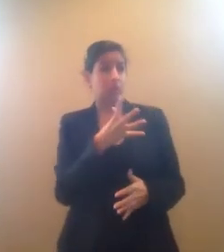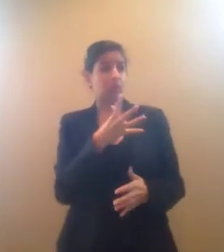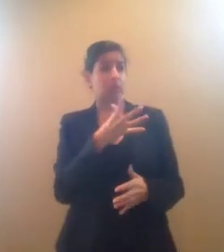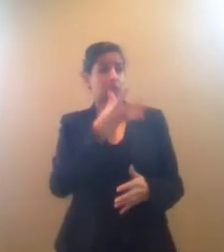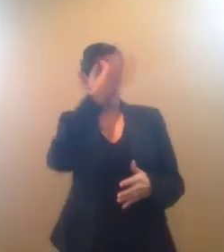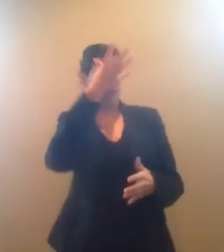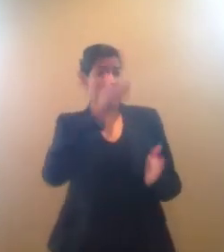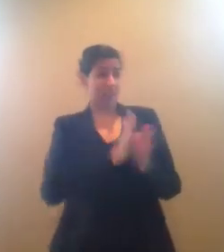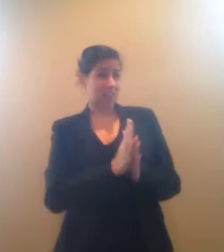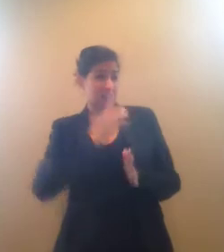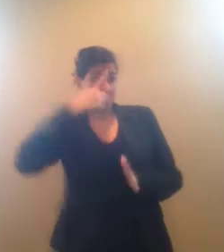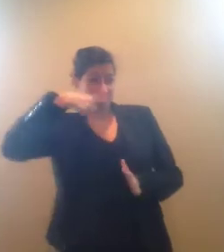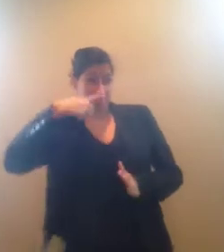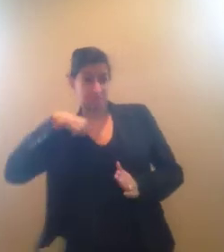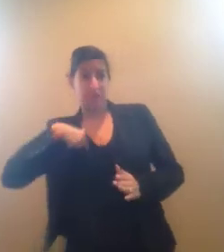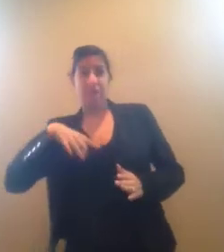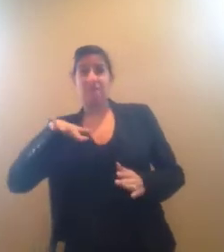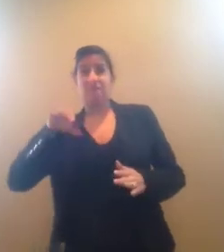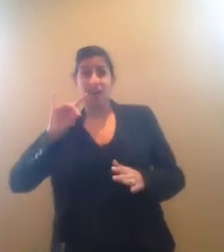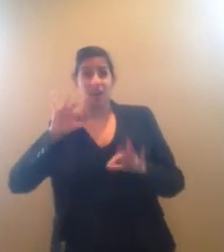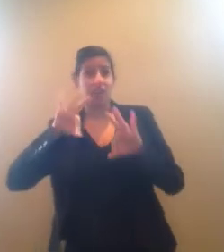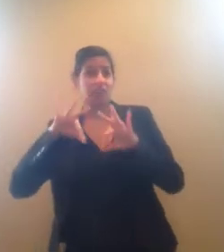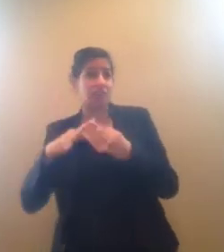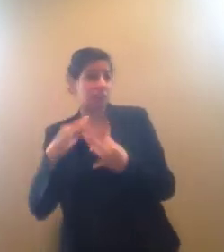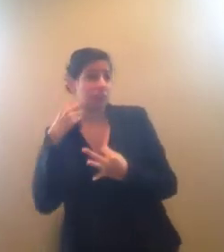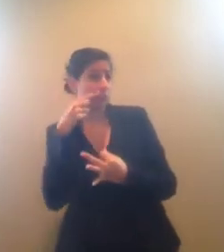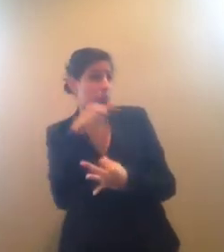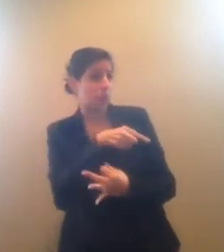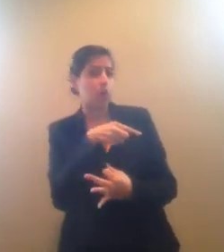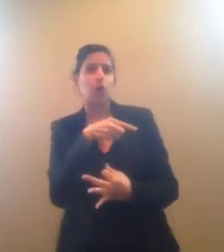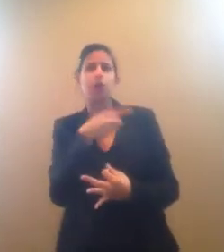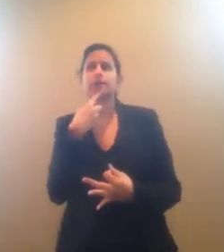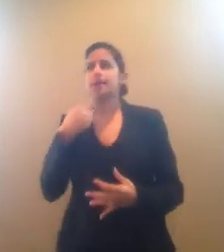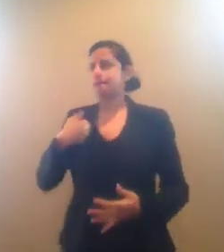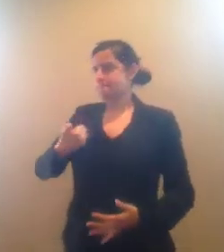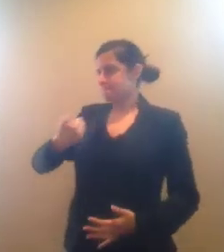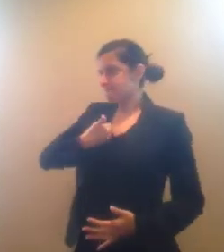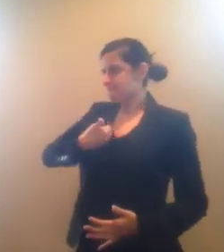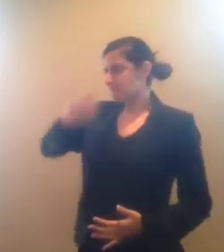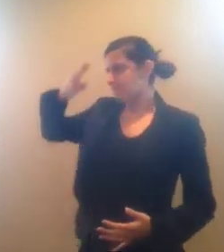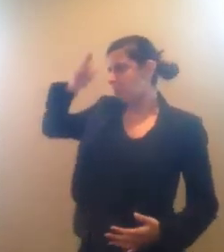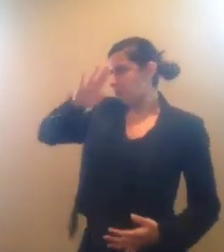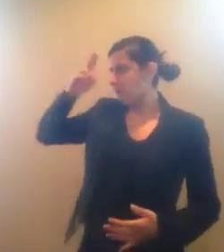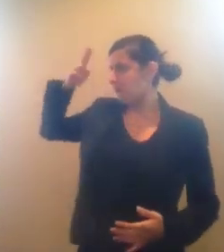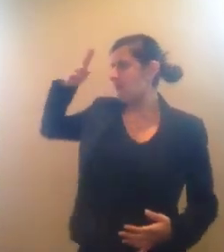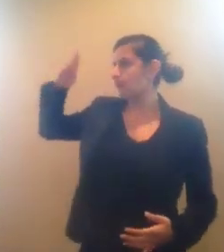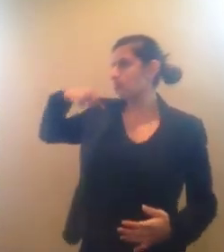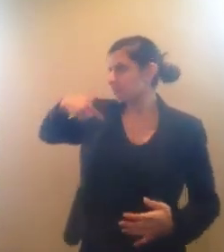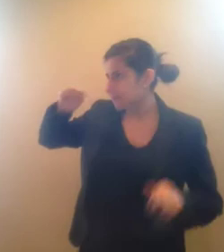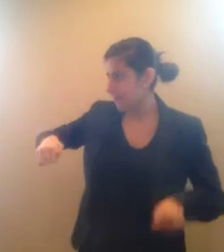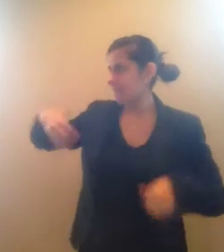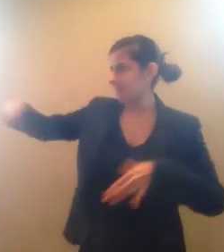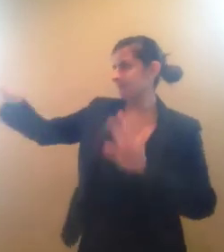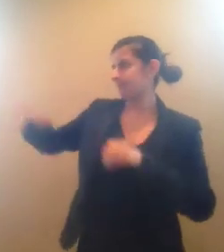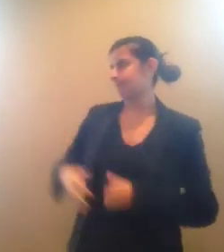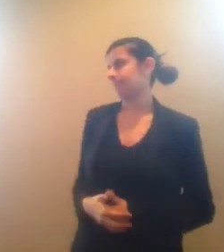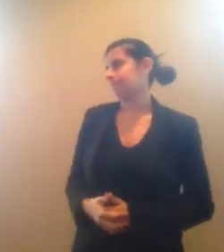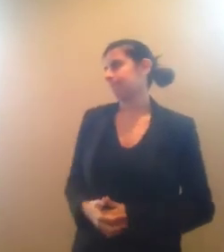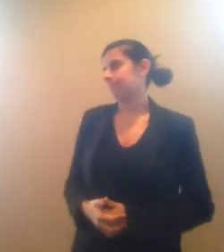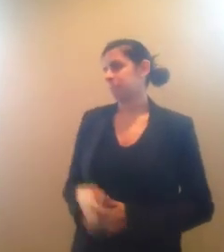and he said, I'm her uncle. She's fine. You can leave now. So I was, the